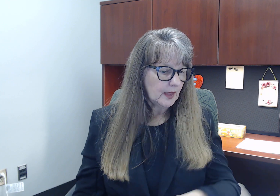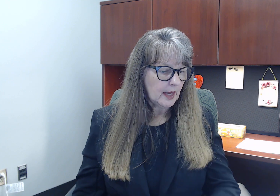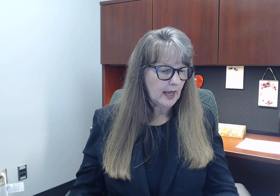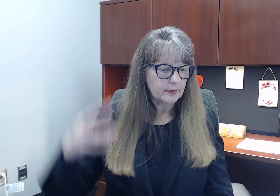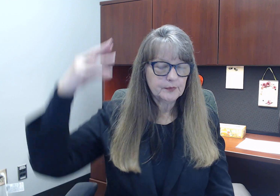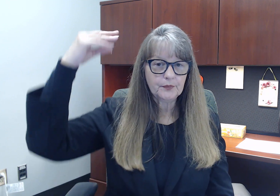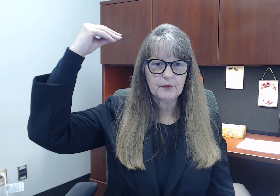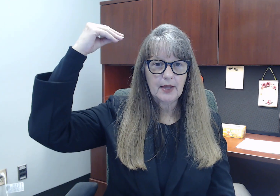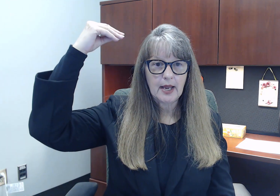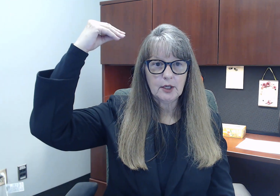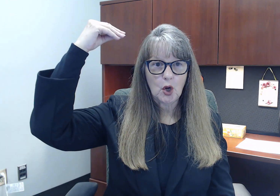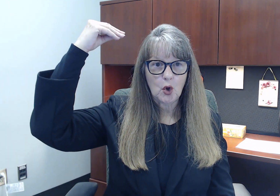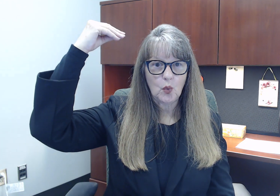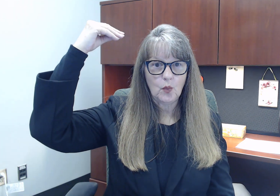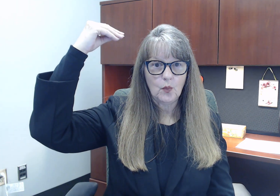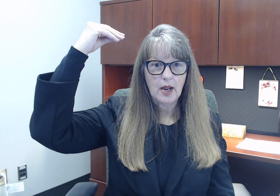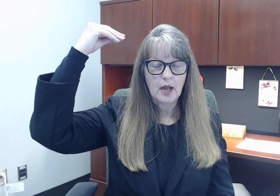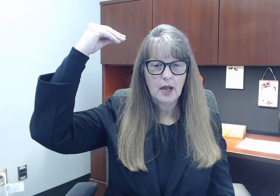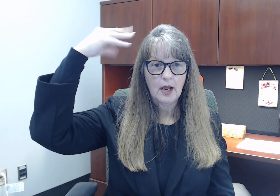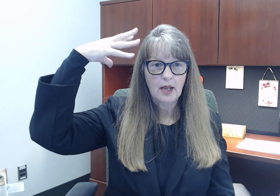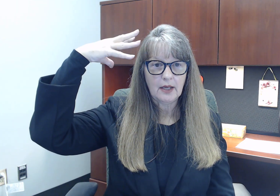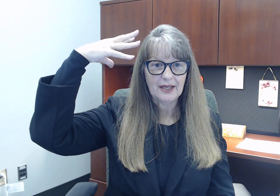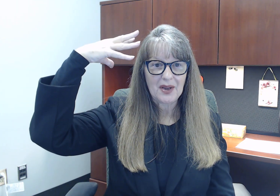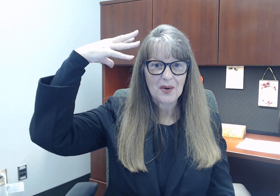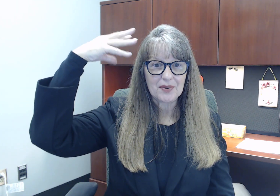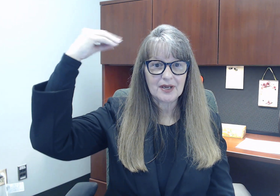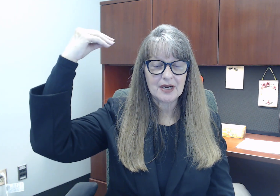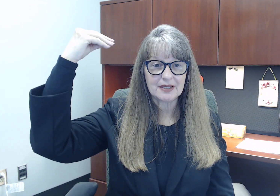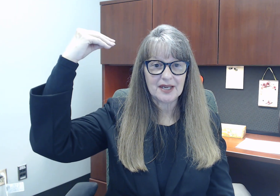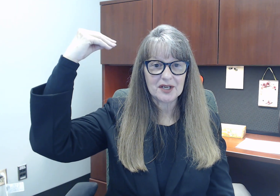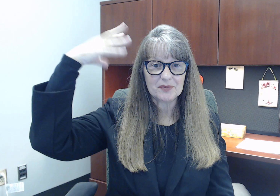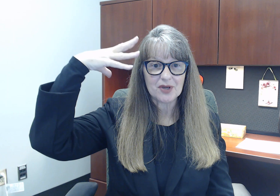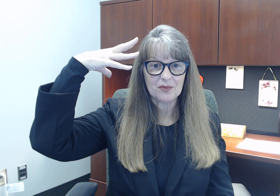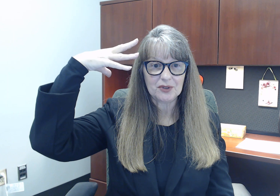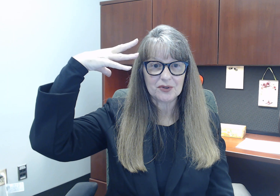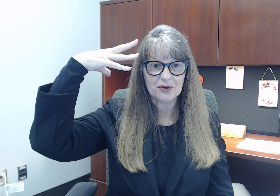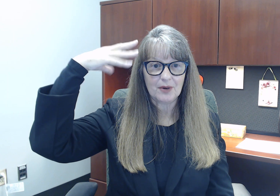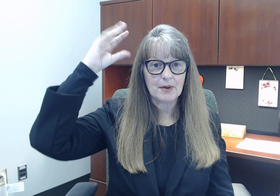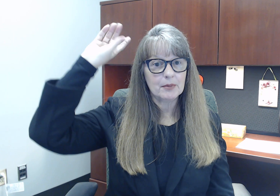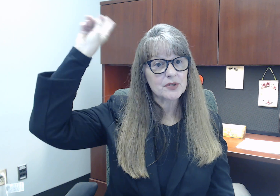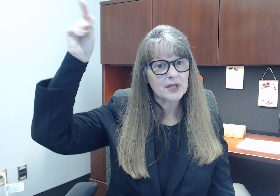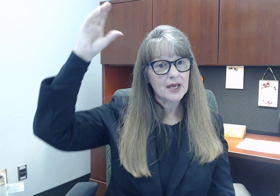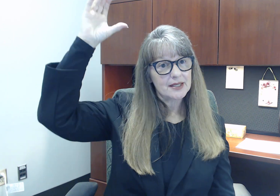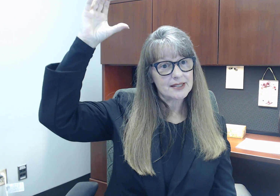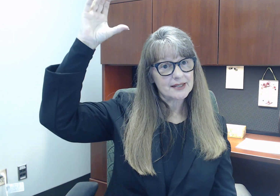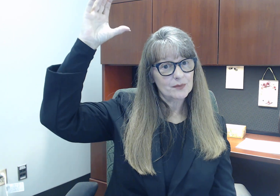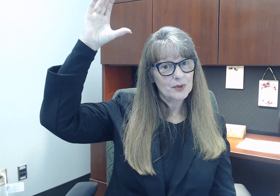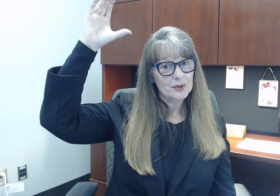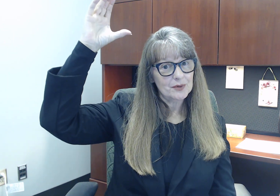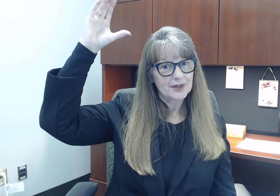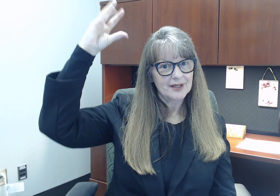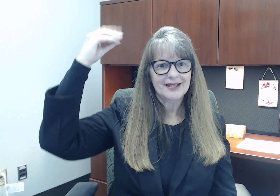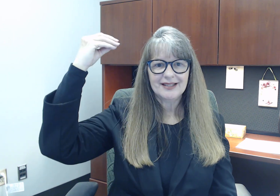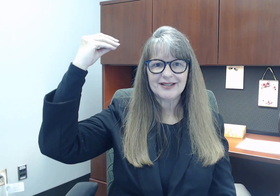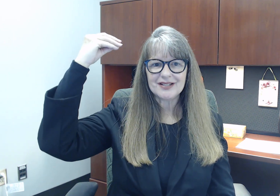Okay, flattened O. Lamp, because the light comes on when you turn it on. Remember, sun is woo. This